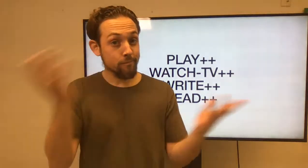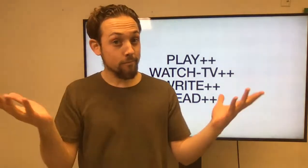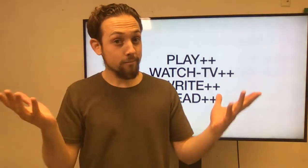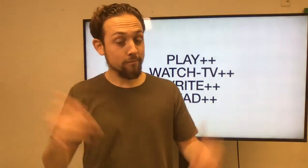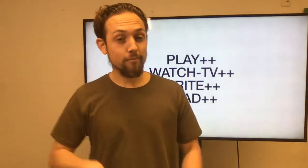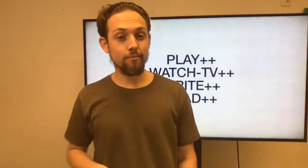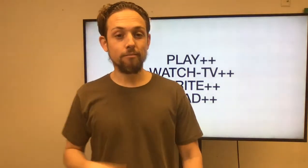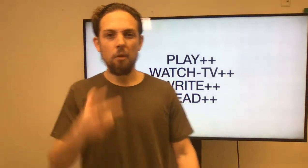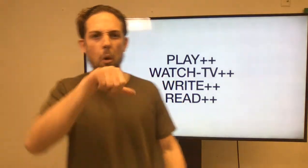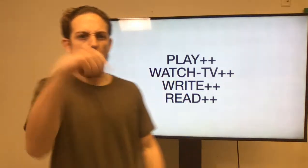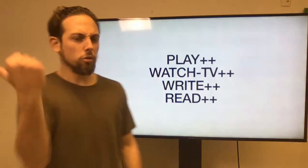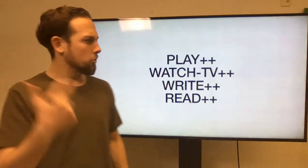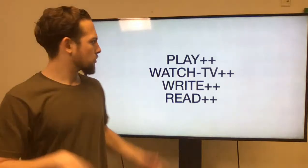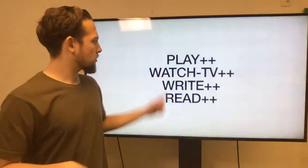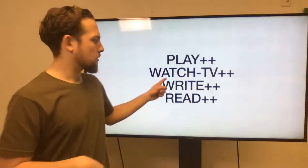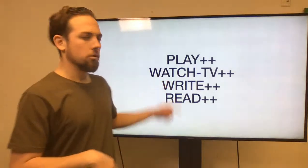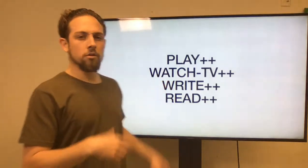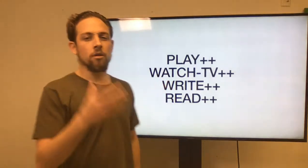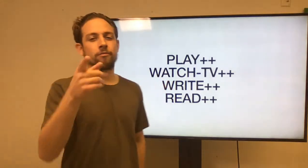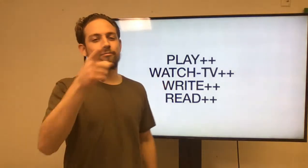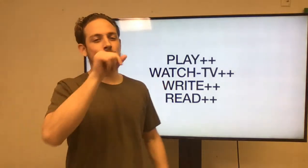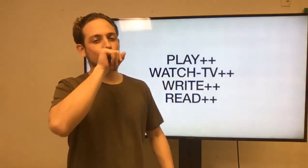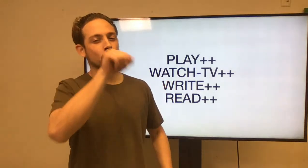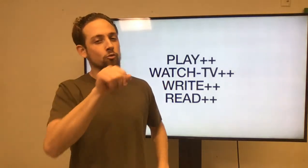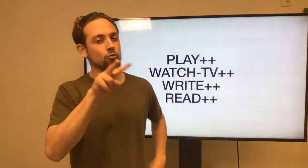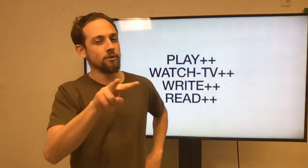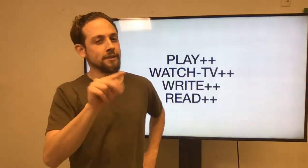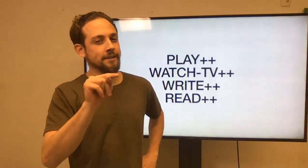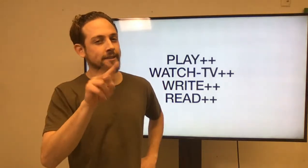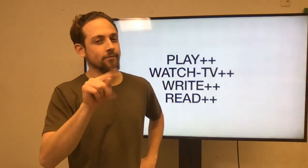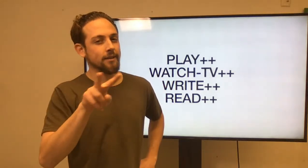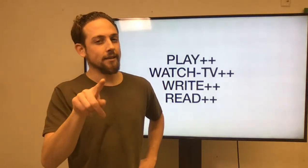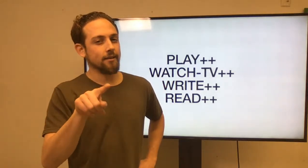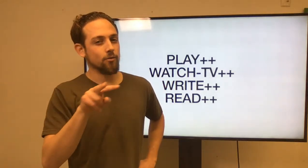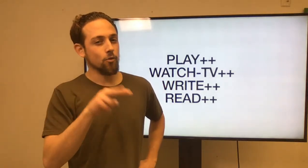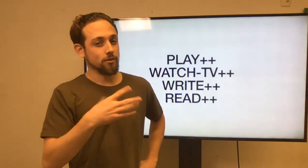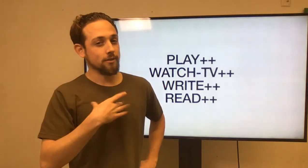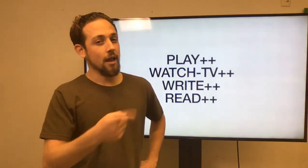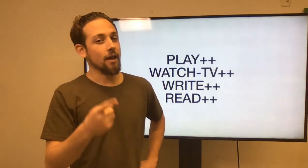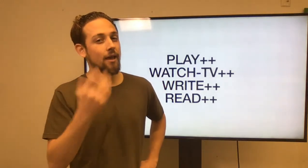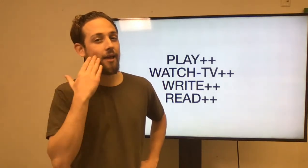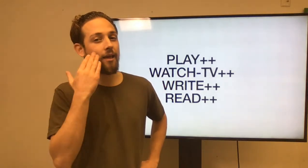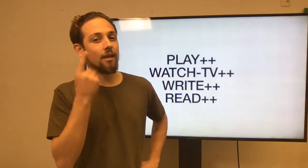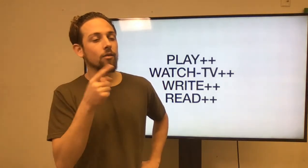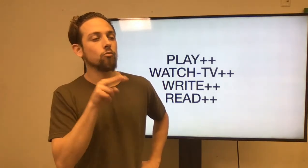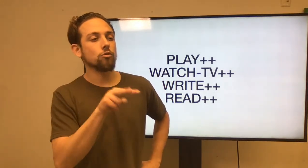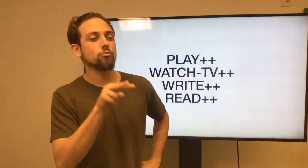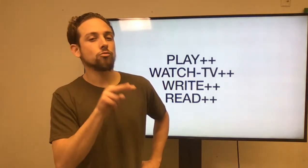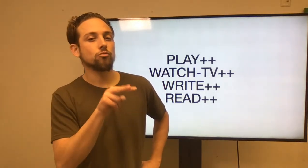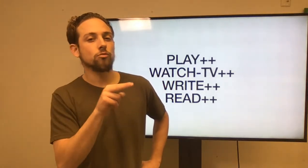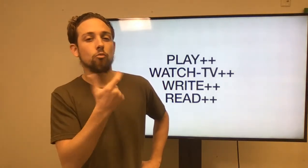eat. And I'm sure that you want to stay out and play, but it's important to go home. You probably also like to watch TV,